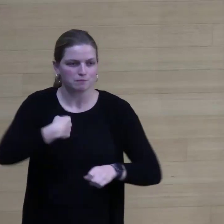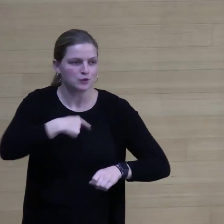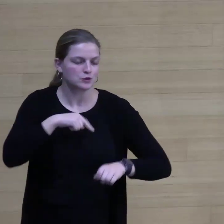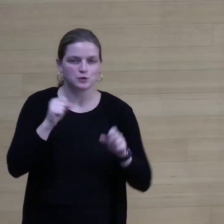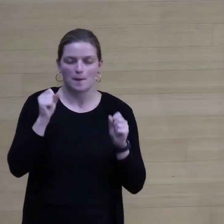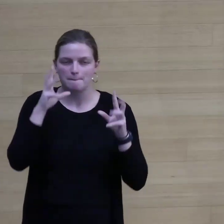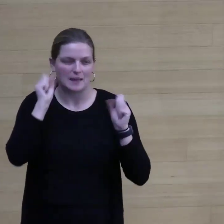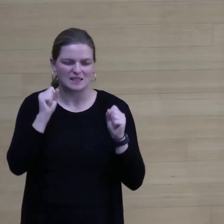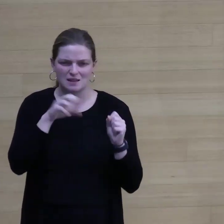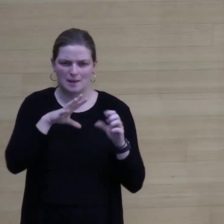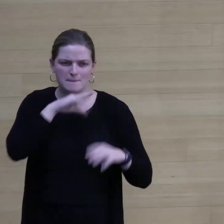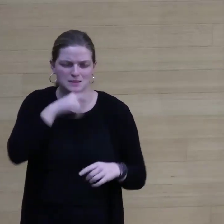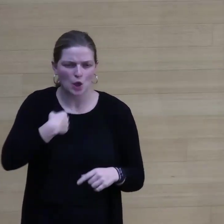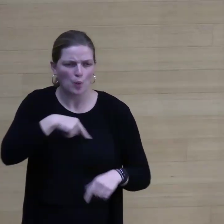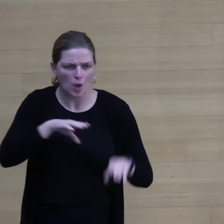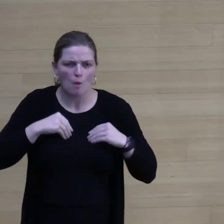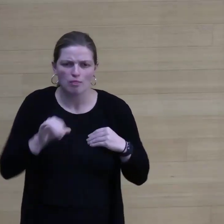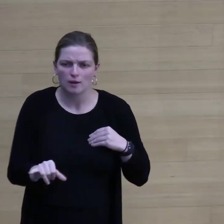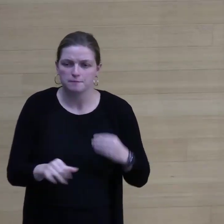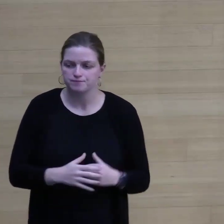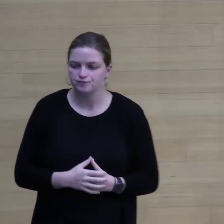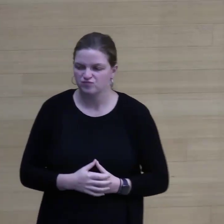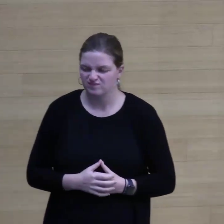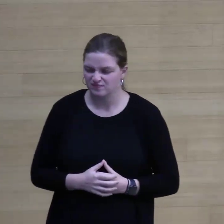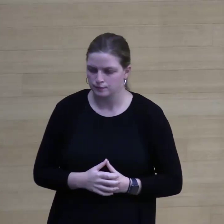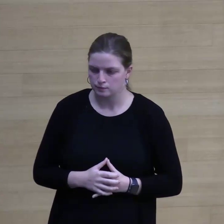messy, and we own that. There's a,